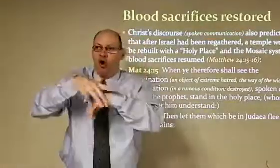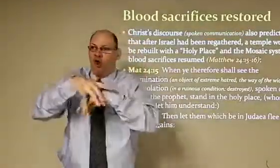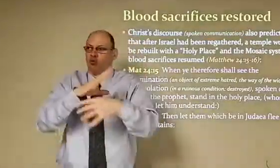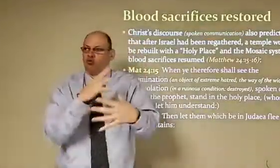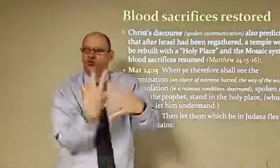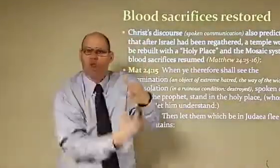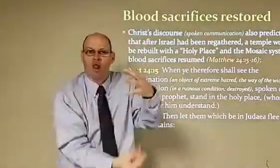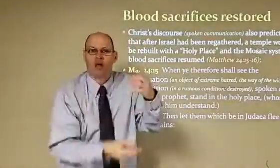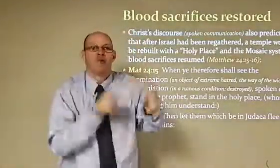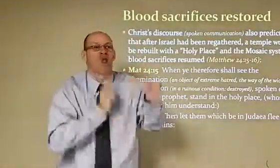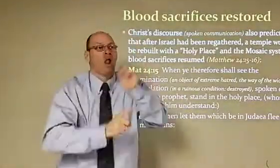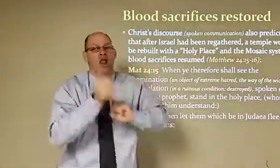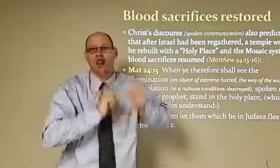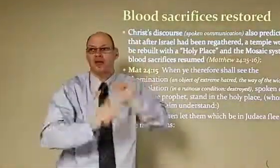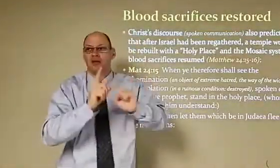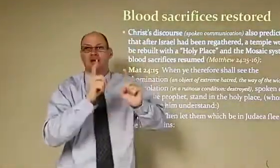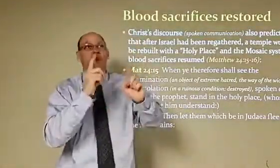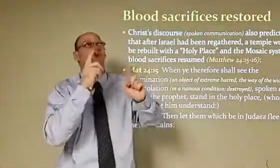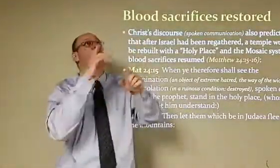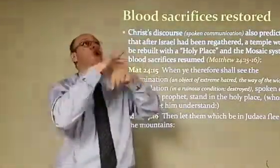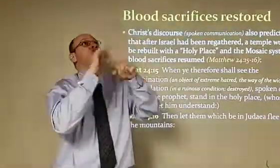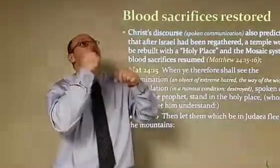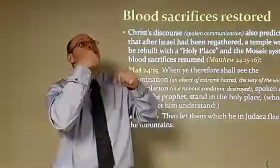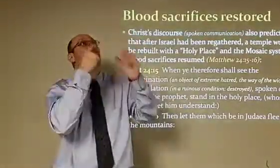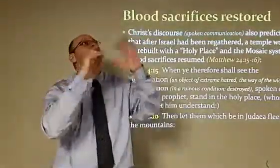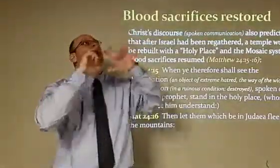But what's going to happen is God's going to drain the earth.